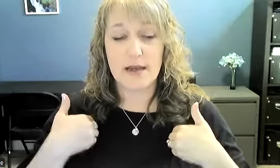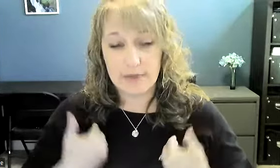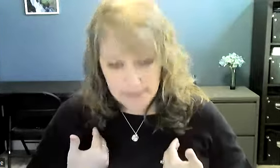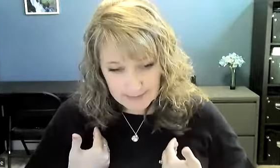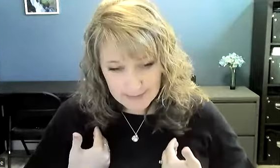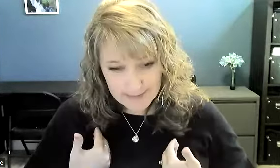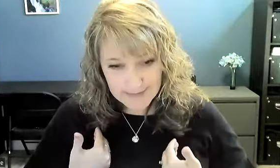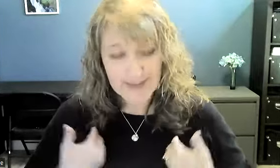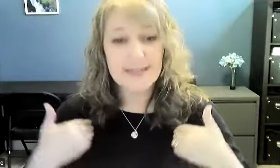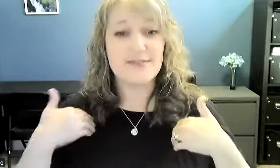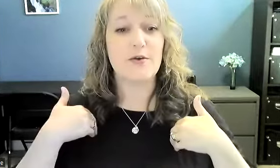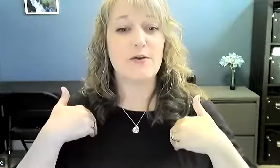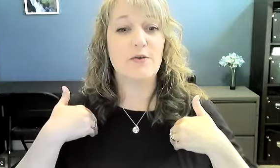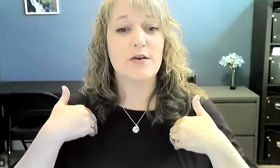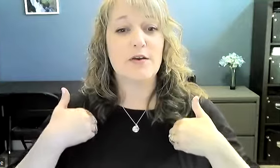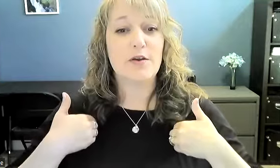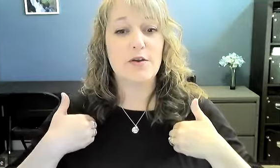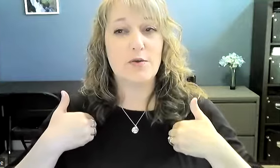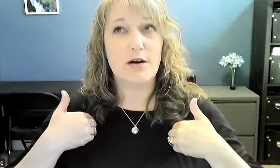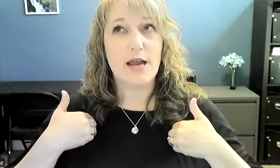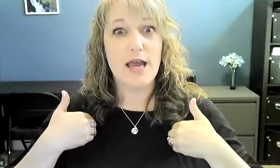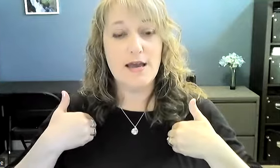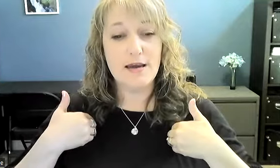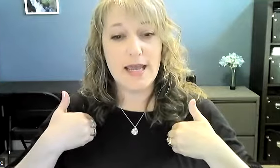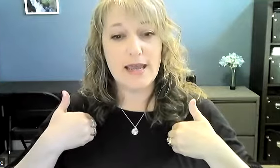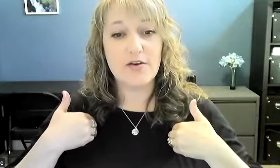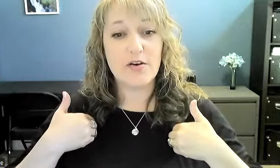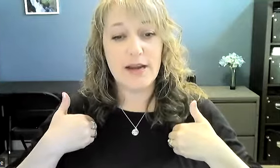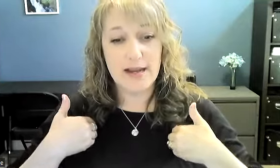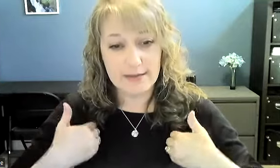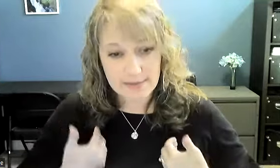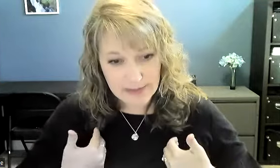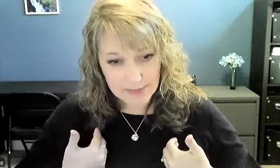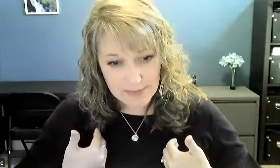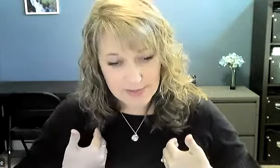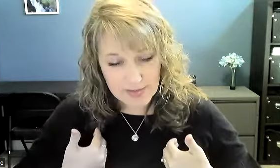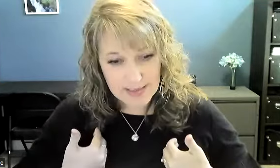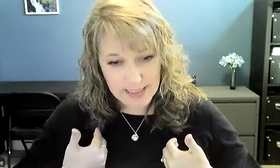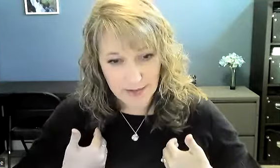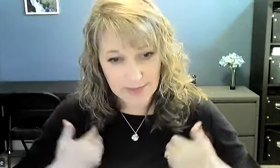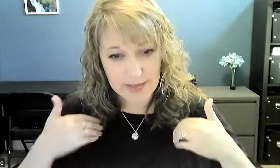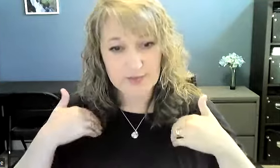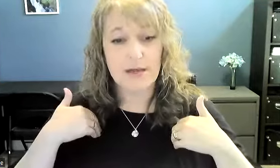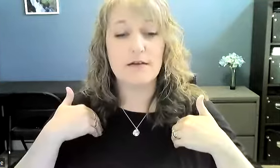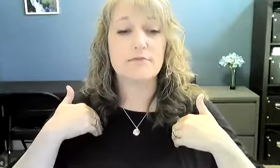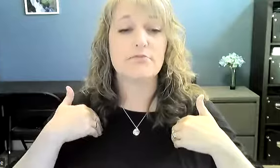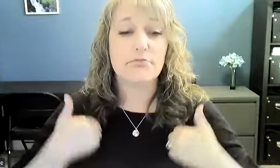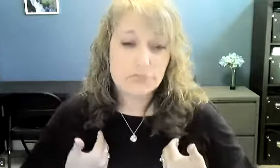tired. Right. So your head and your hands come just down like you're tired.